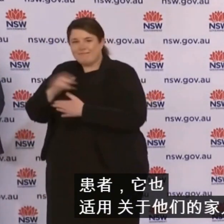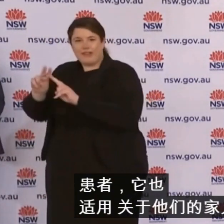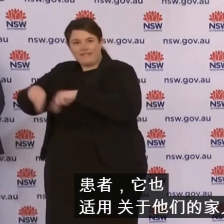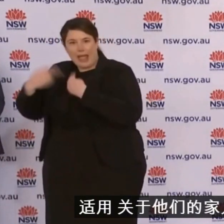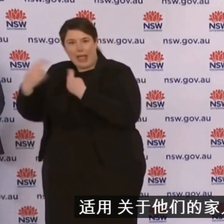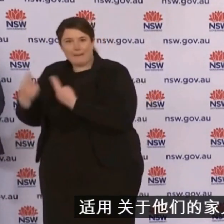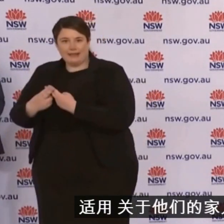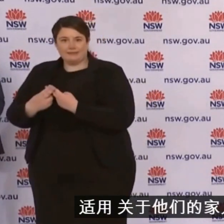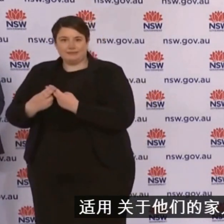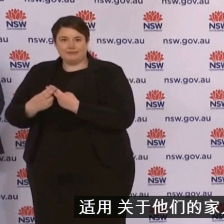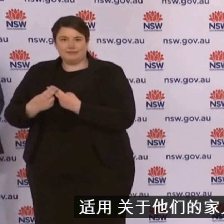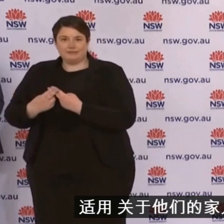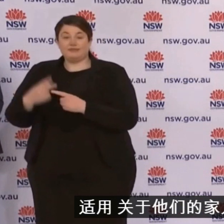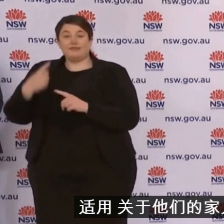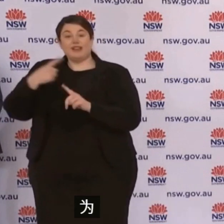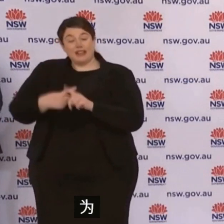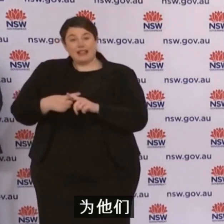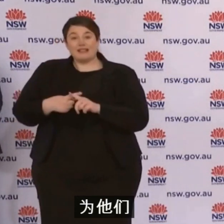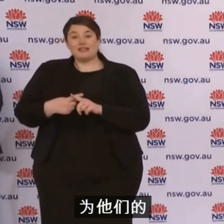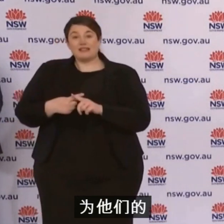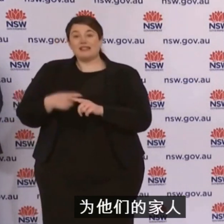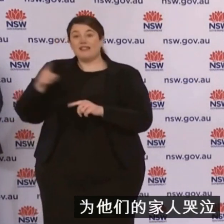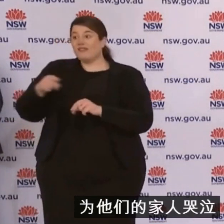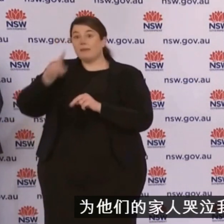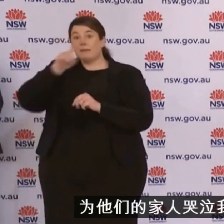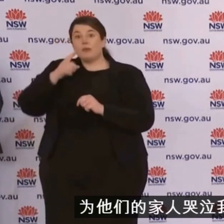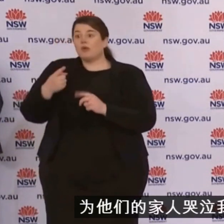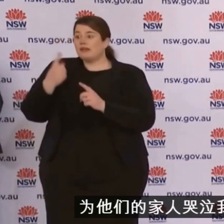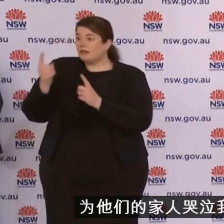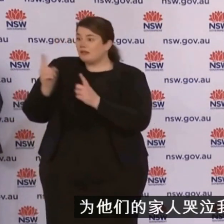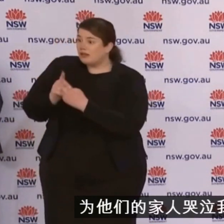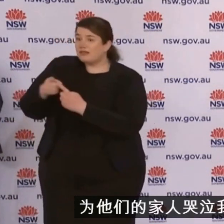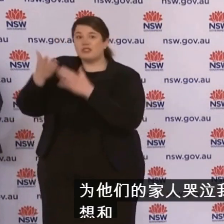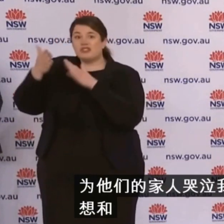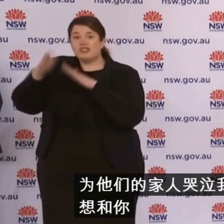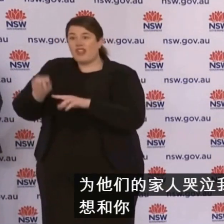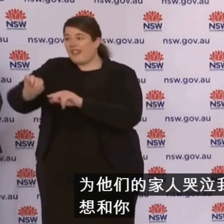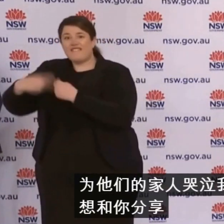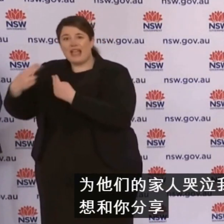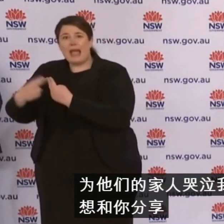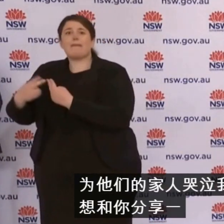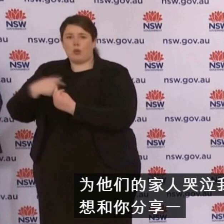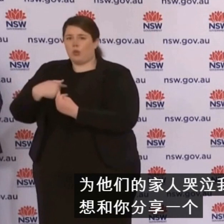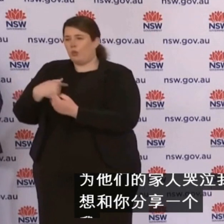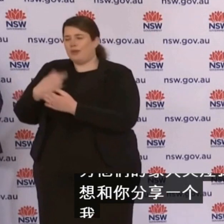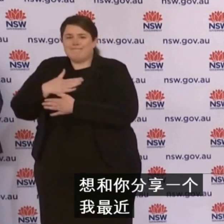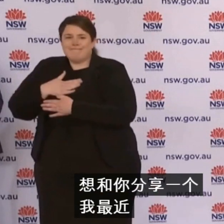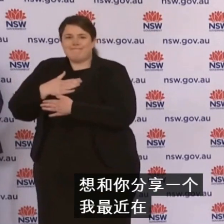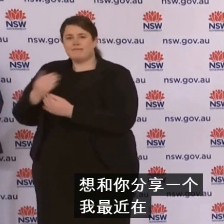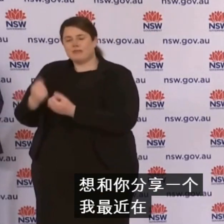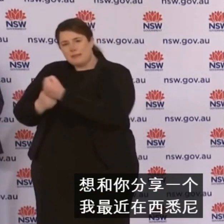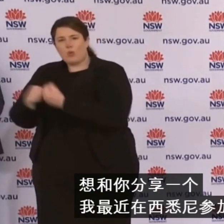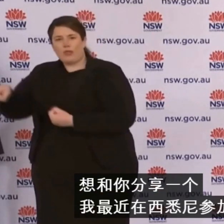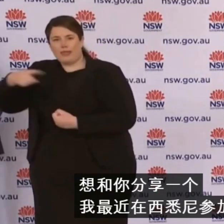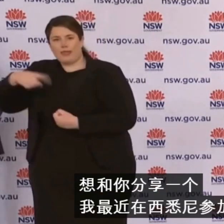and often we're a shoulder to cry on for their family members. I'd just like to share a case with you that I very